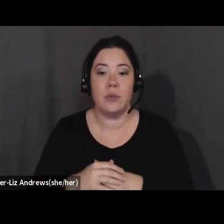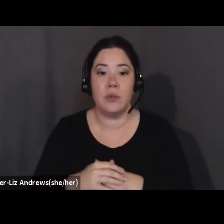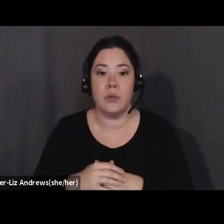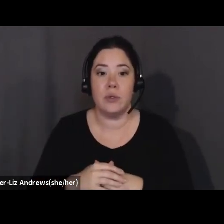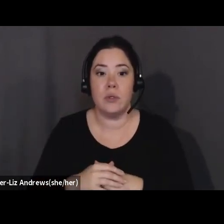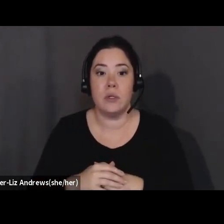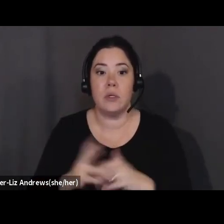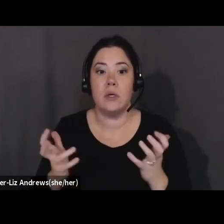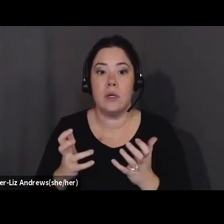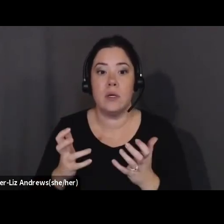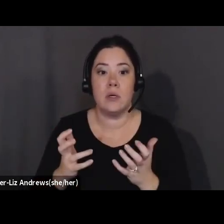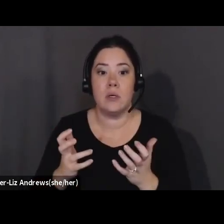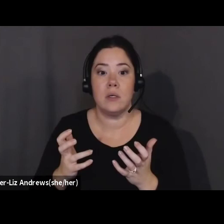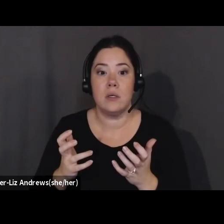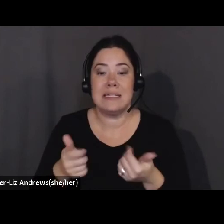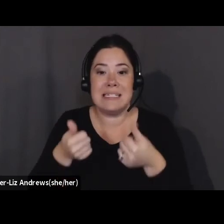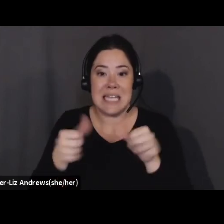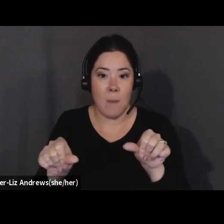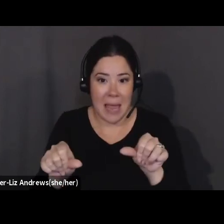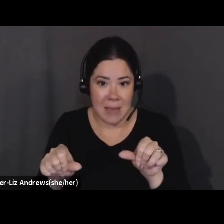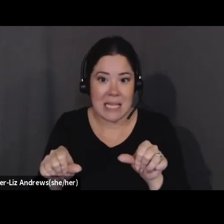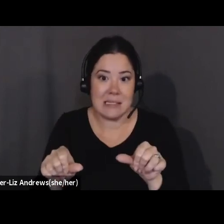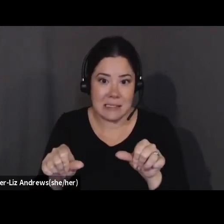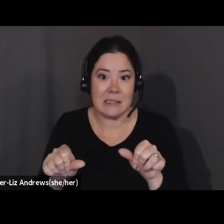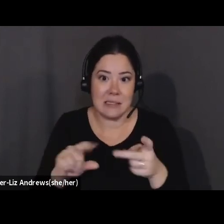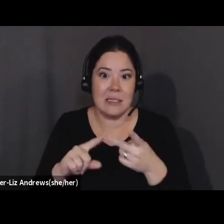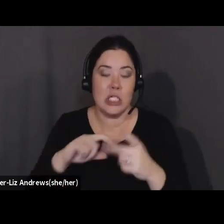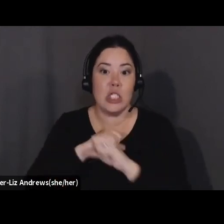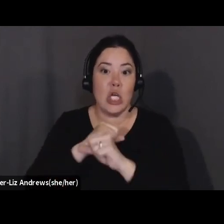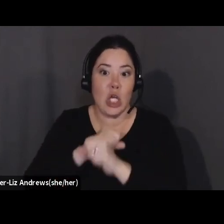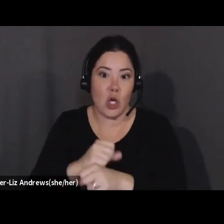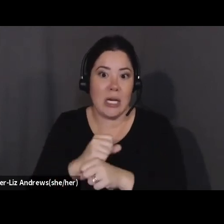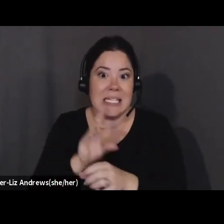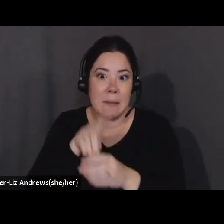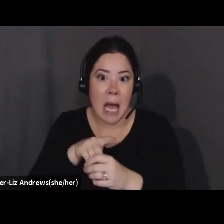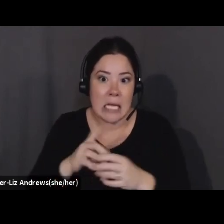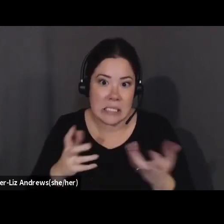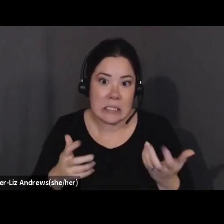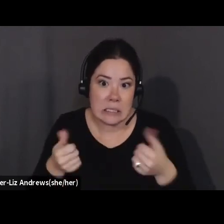essentially down payments or security deposits.